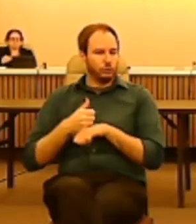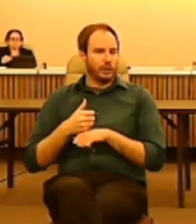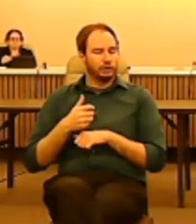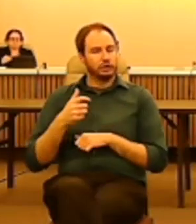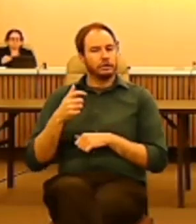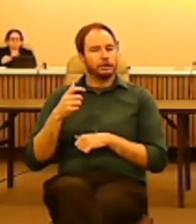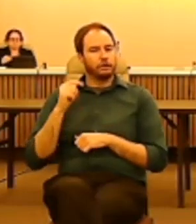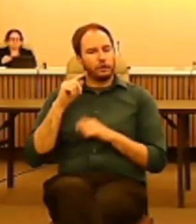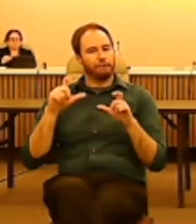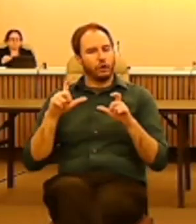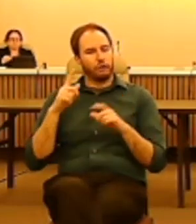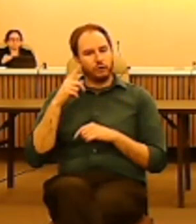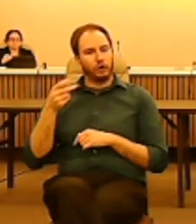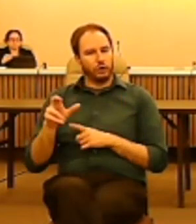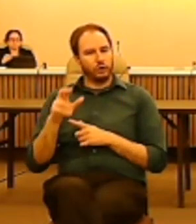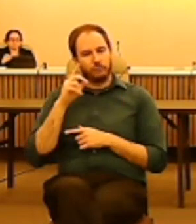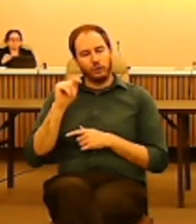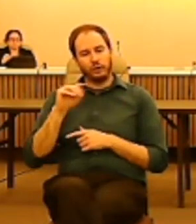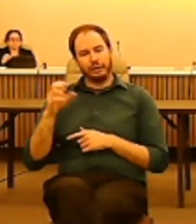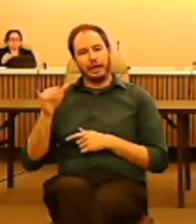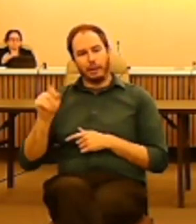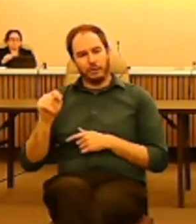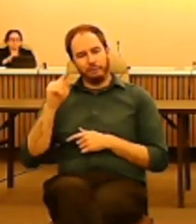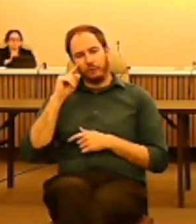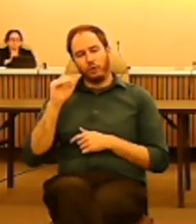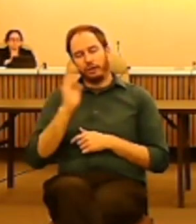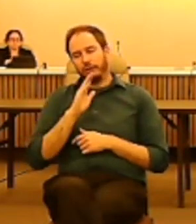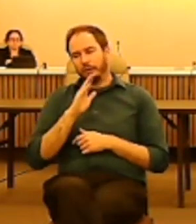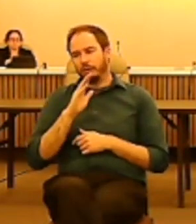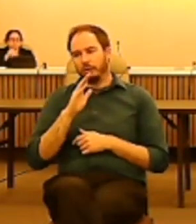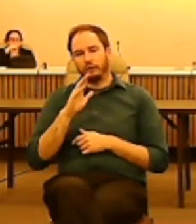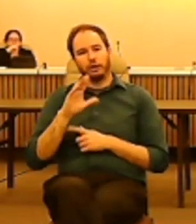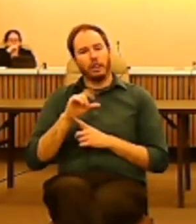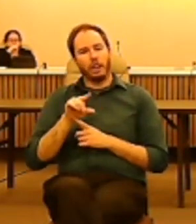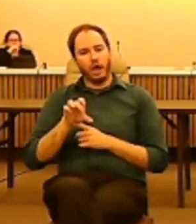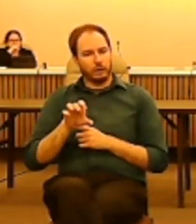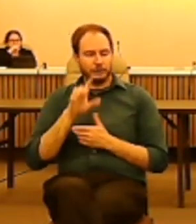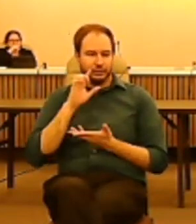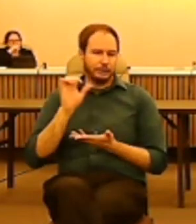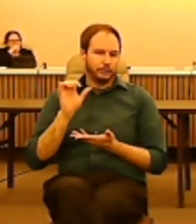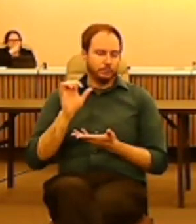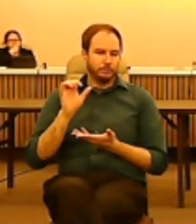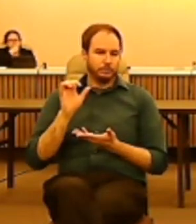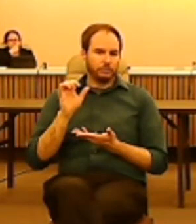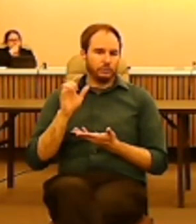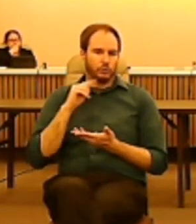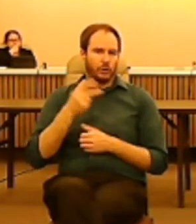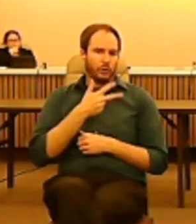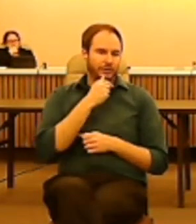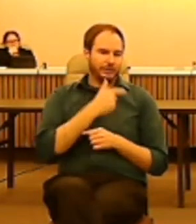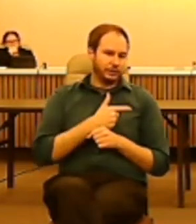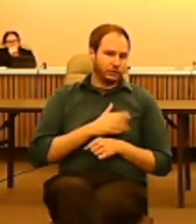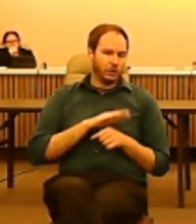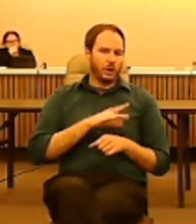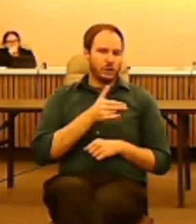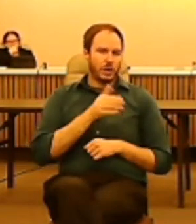to put the photographs in for the, of the East Hamlet for the, a lodge similar to the Three Sisters at